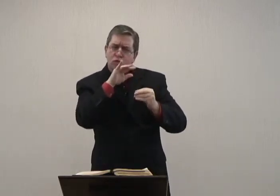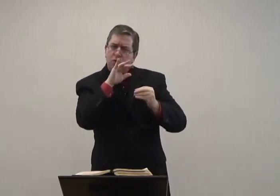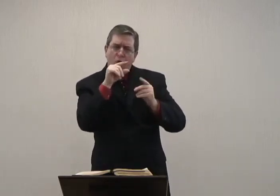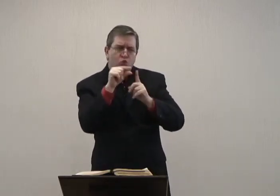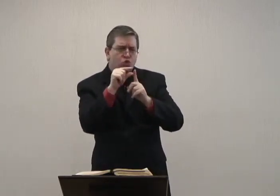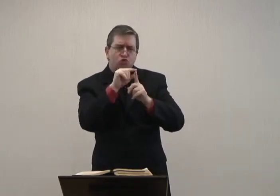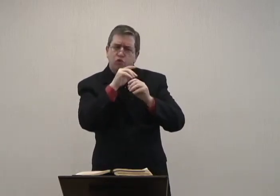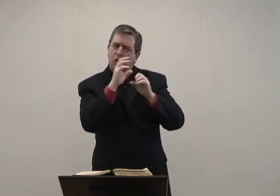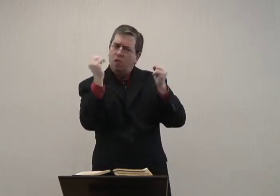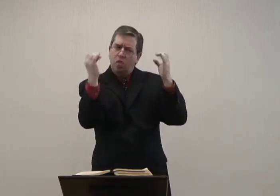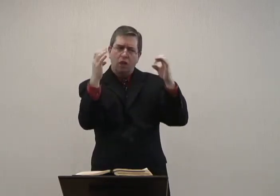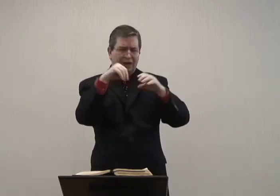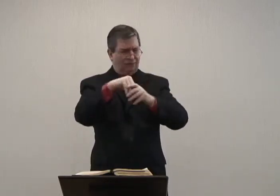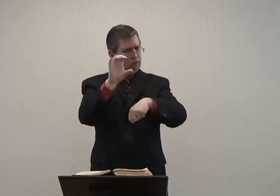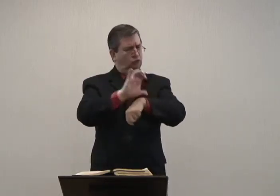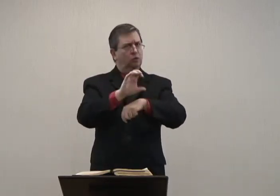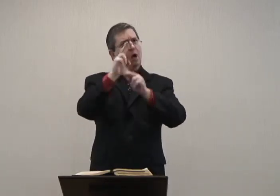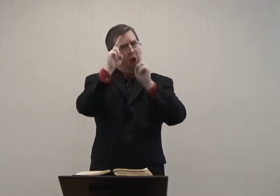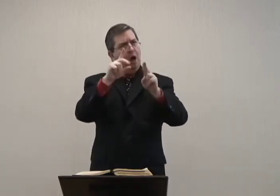I'll tell you no more stuff.